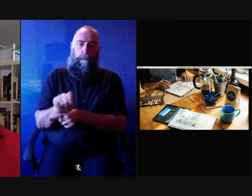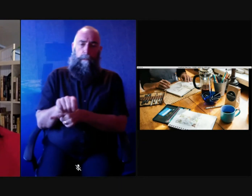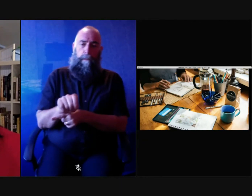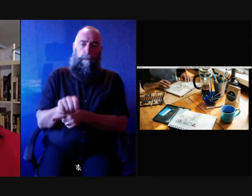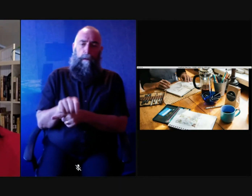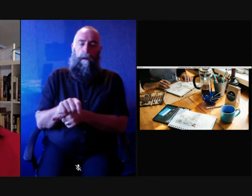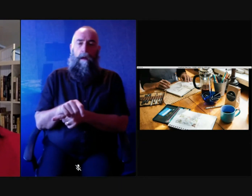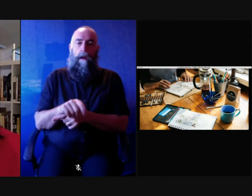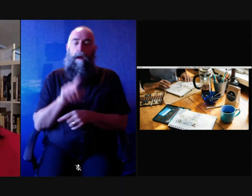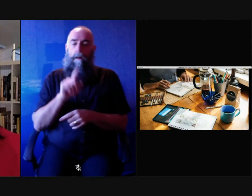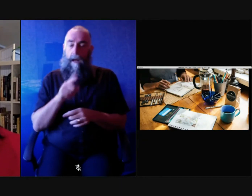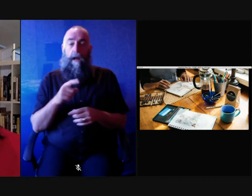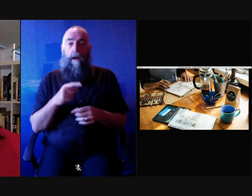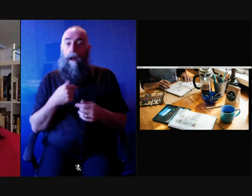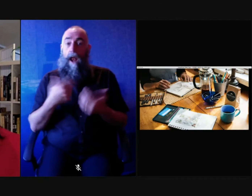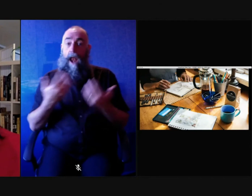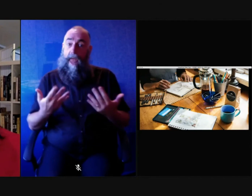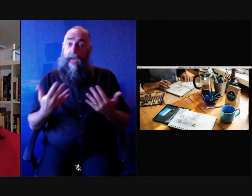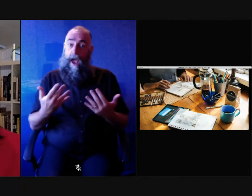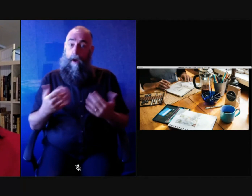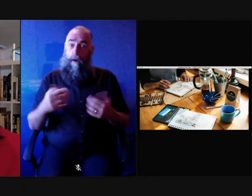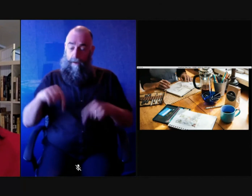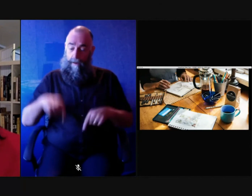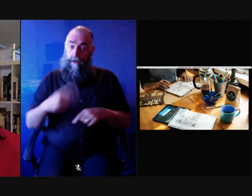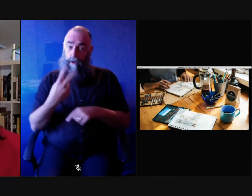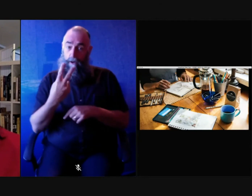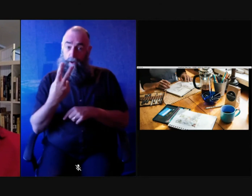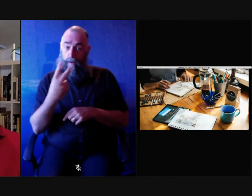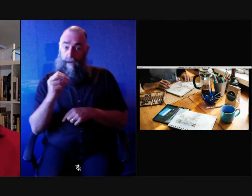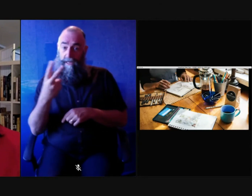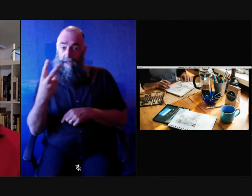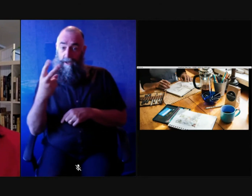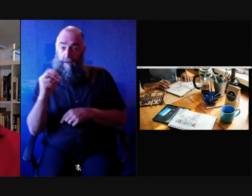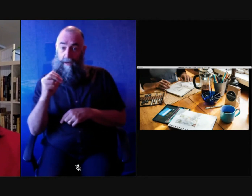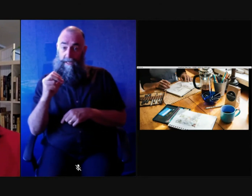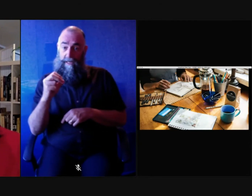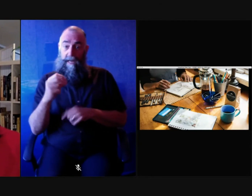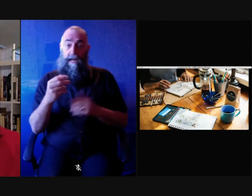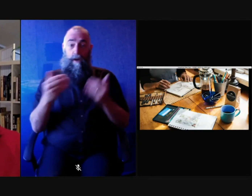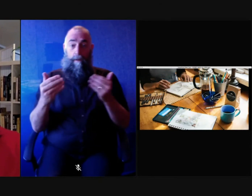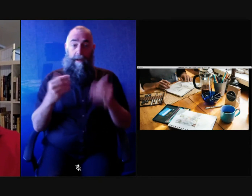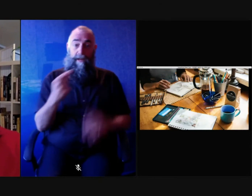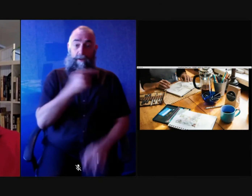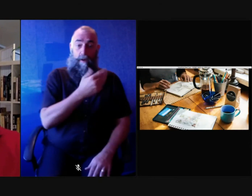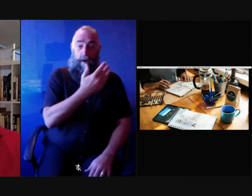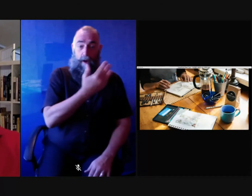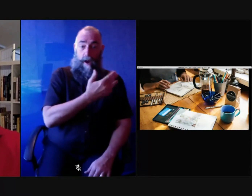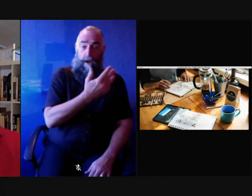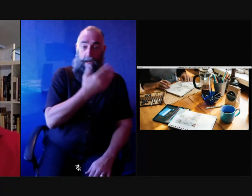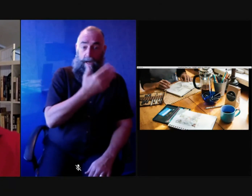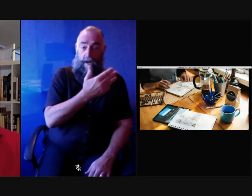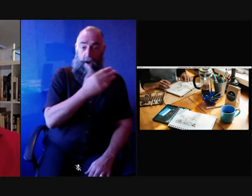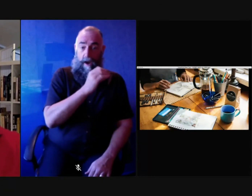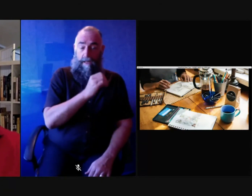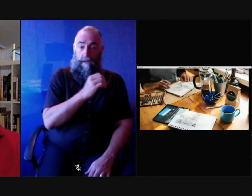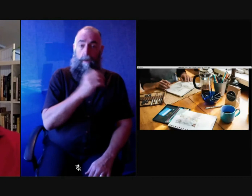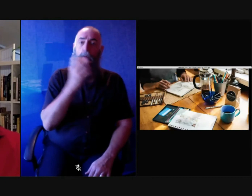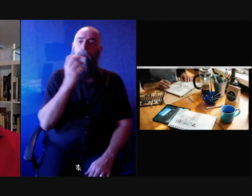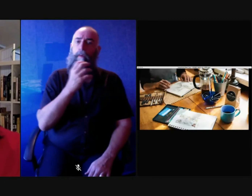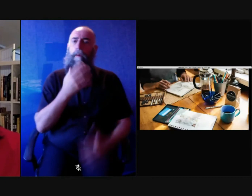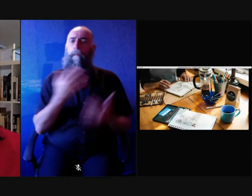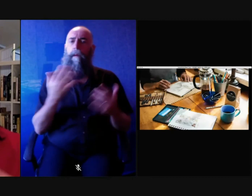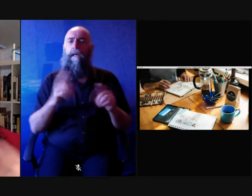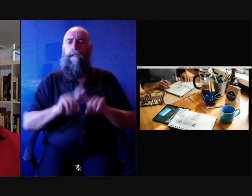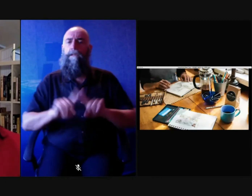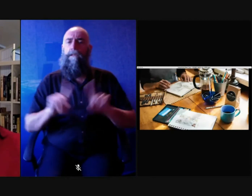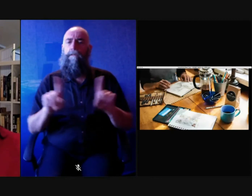of resources that we have now. But I did struggle, and I did go and speak to a counsellor about it, and she helped me to